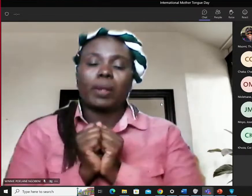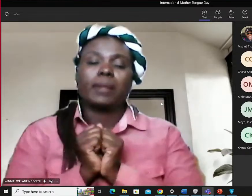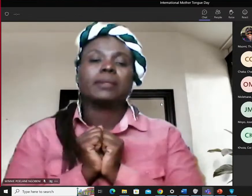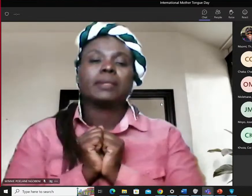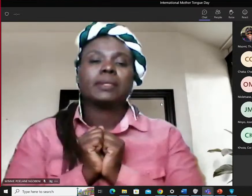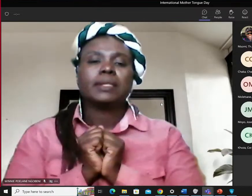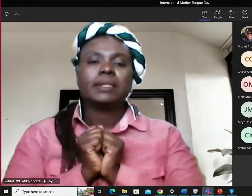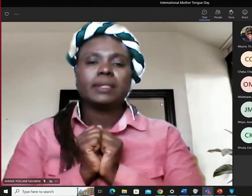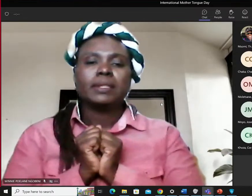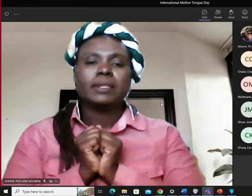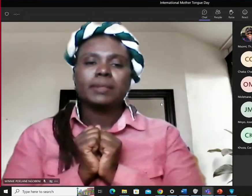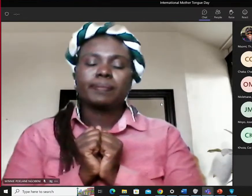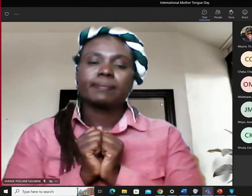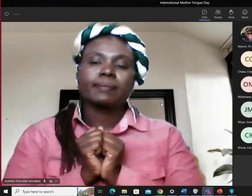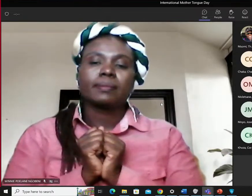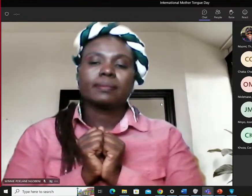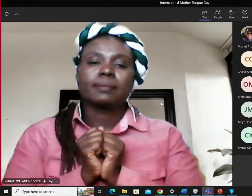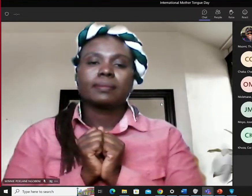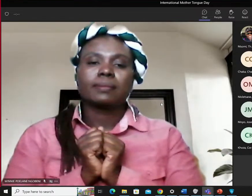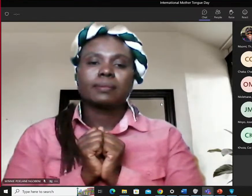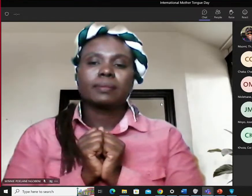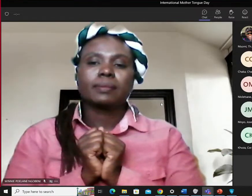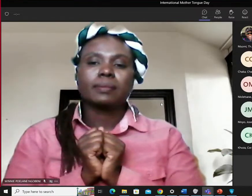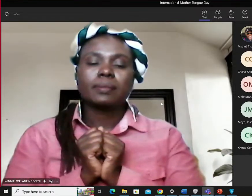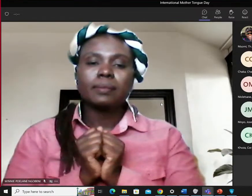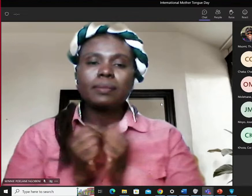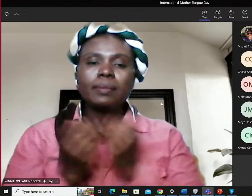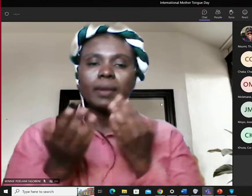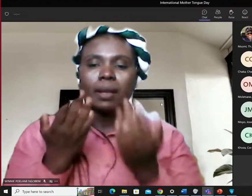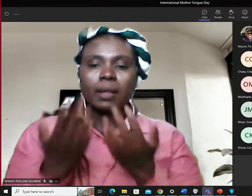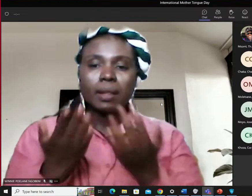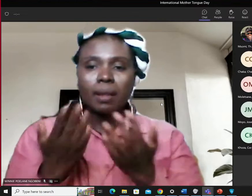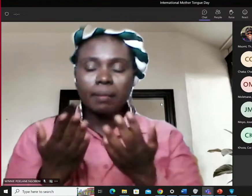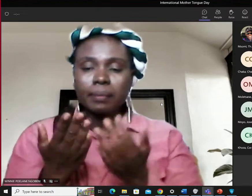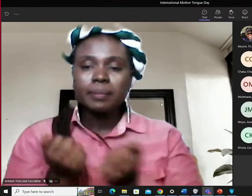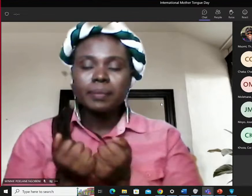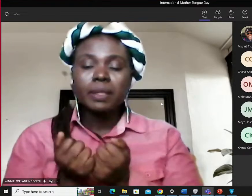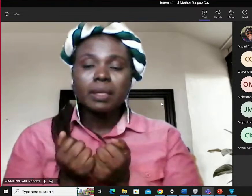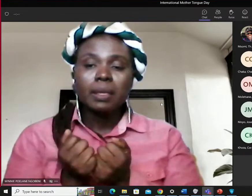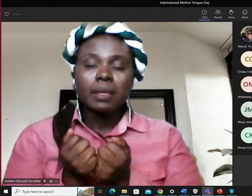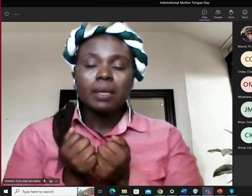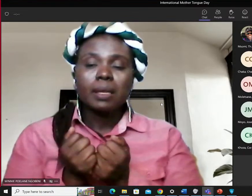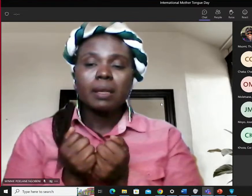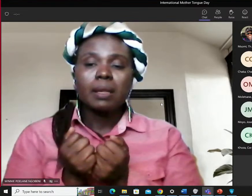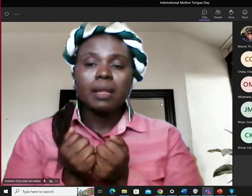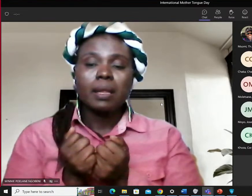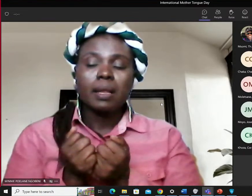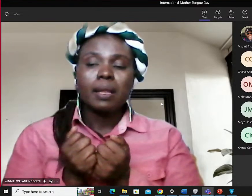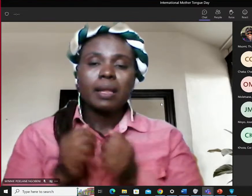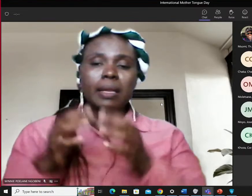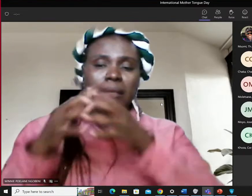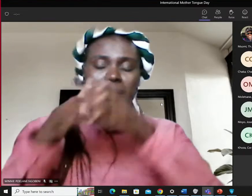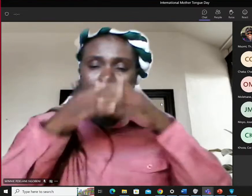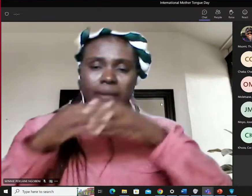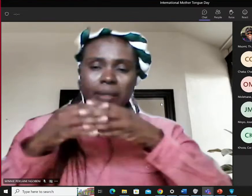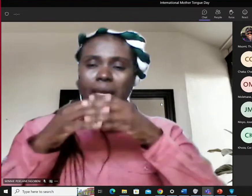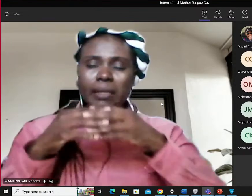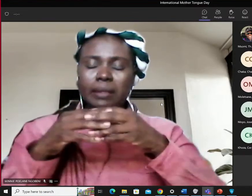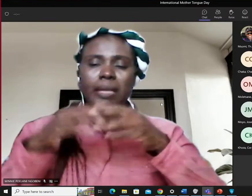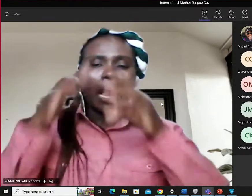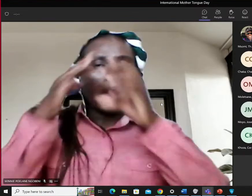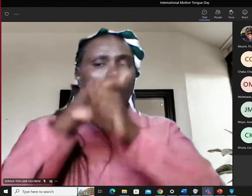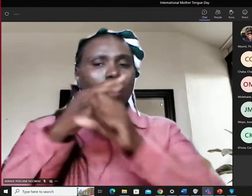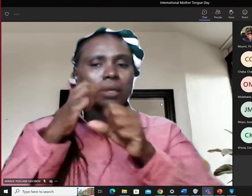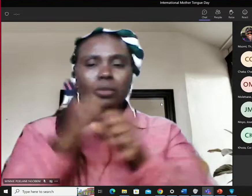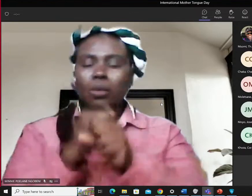The Milan Congress, the Milan International Congress on the Deaf and the Education of the